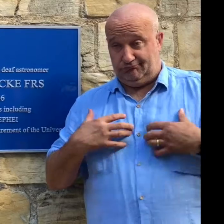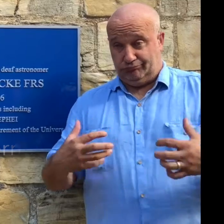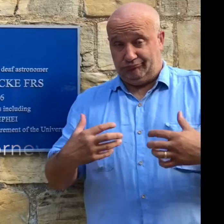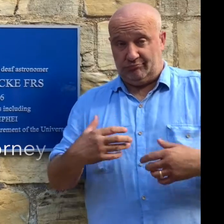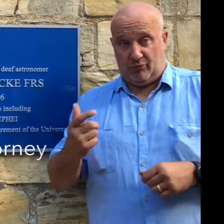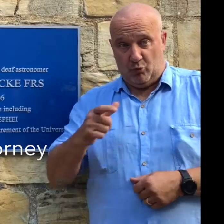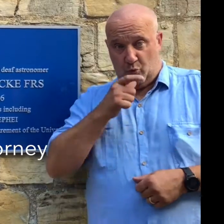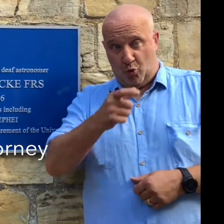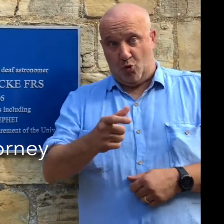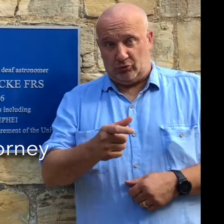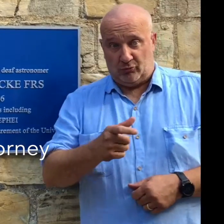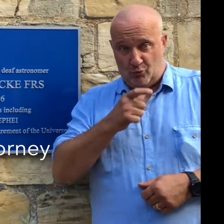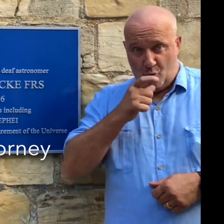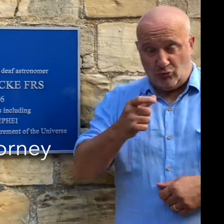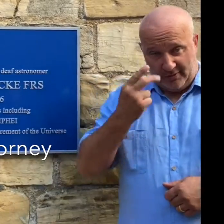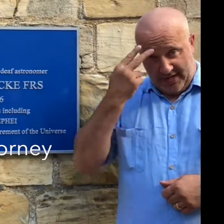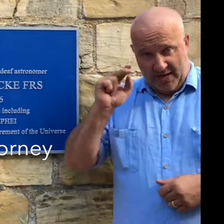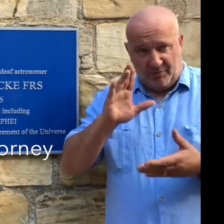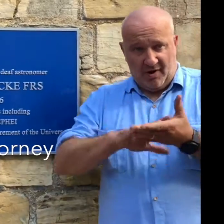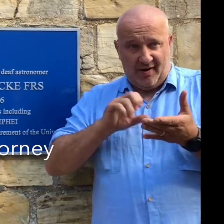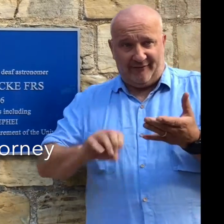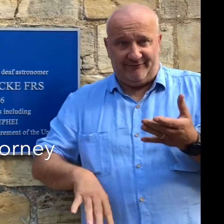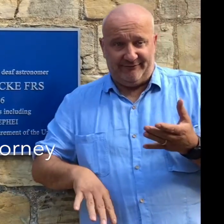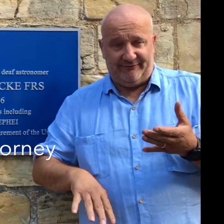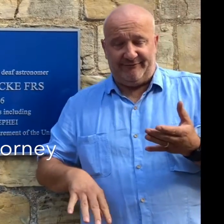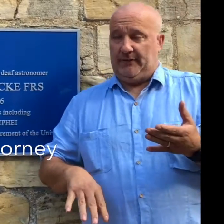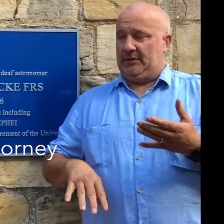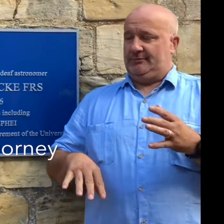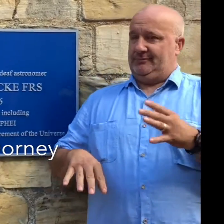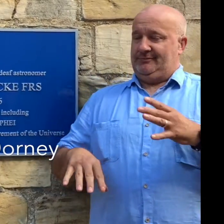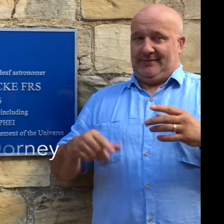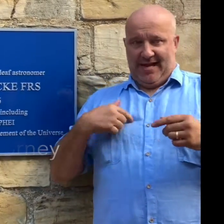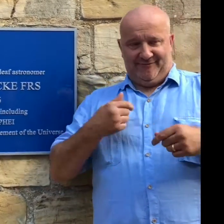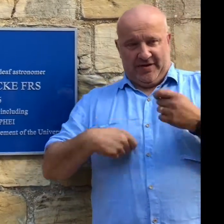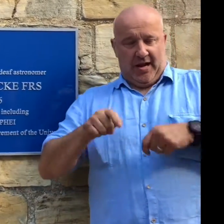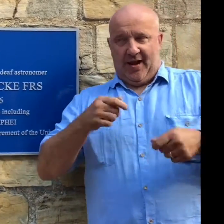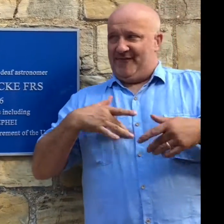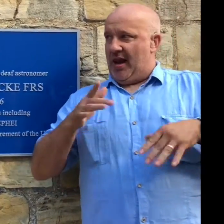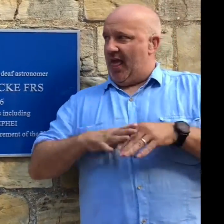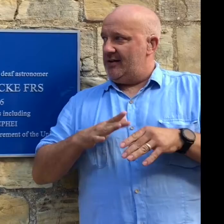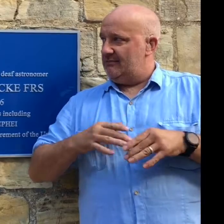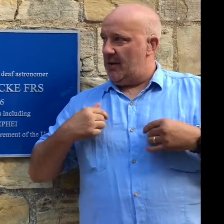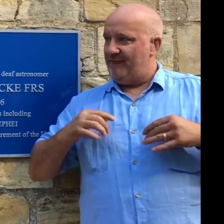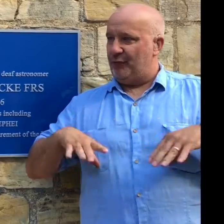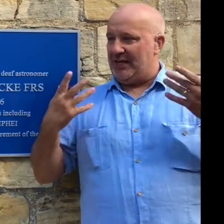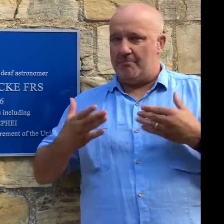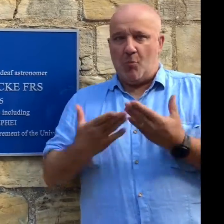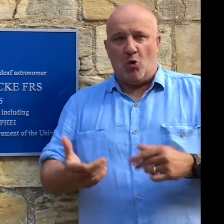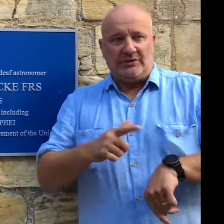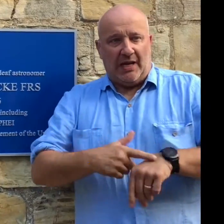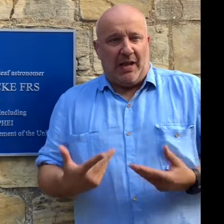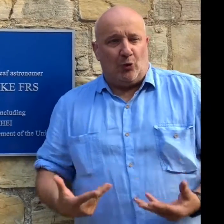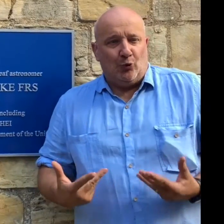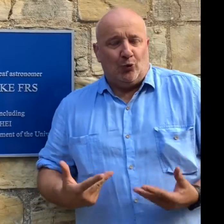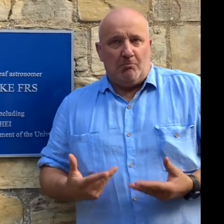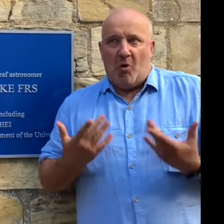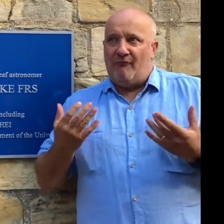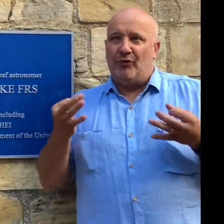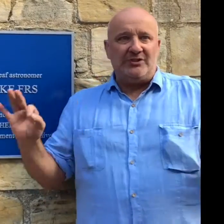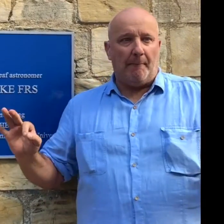Really, I was really surprised to see that the word done was going to be taken off. I feel like it's like a